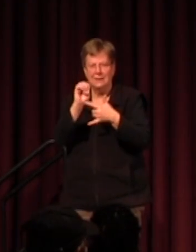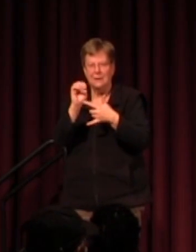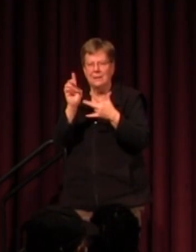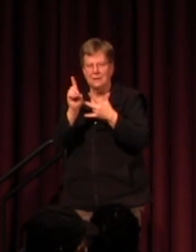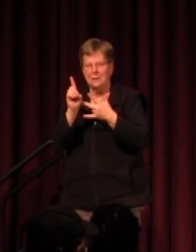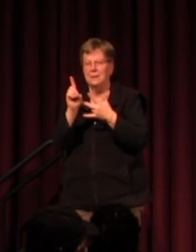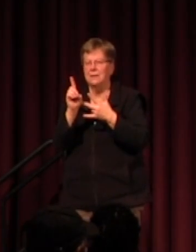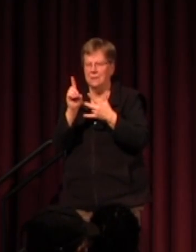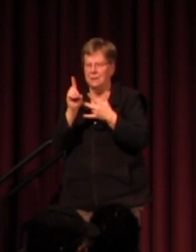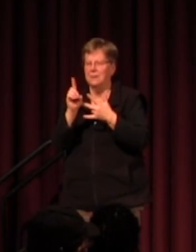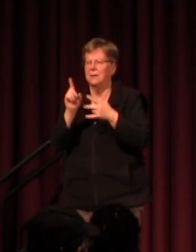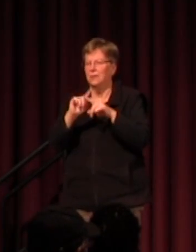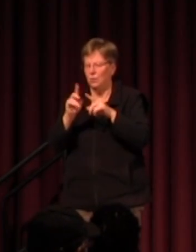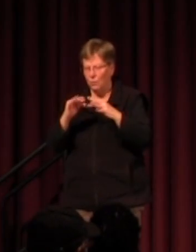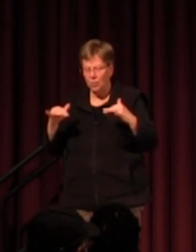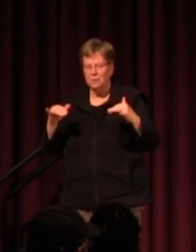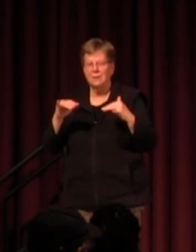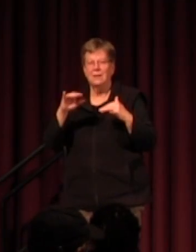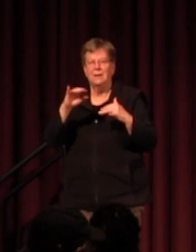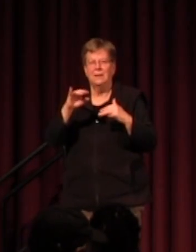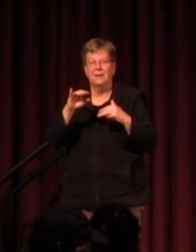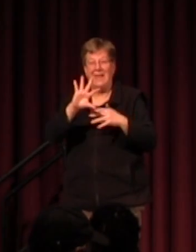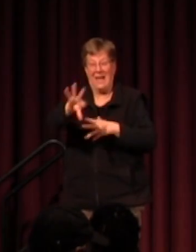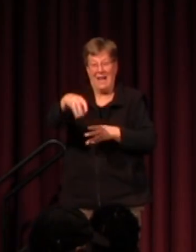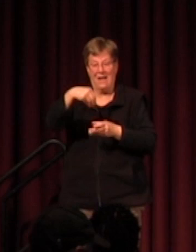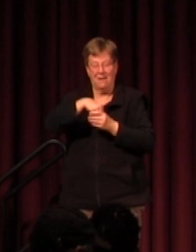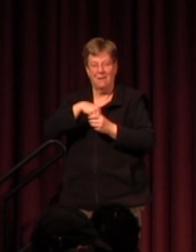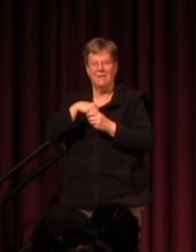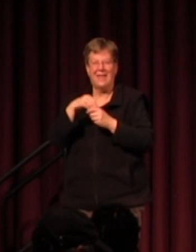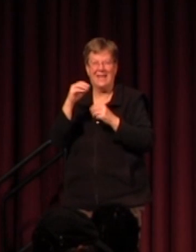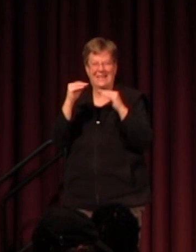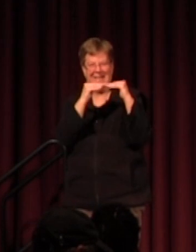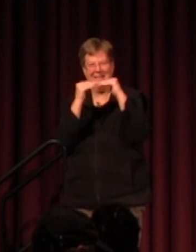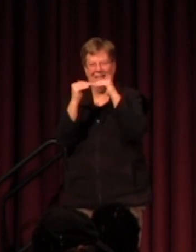Inclusion, most of us have an idea what that means. It's the equity part that tends to be squishy.